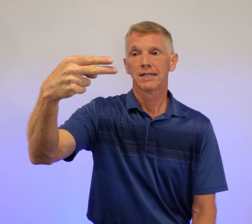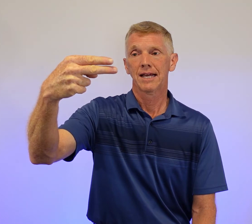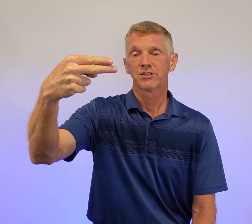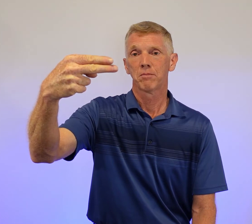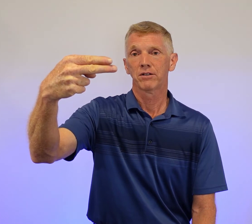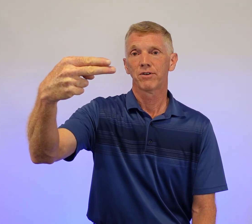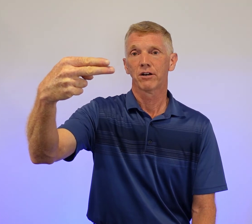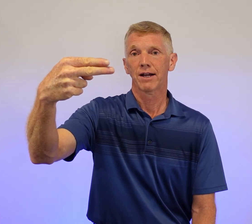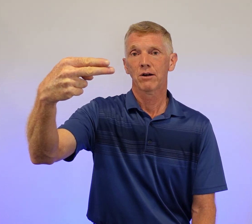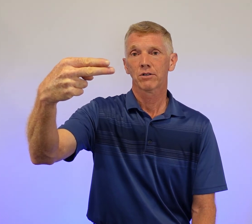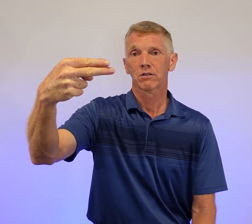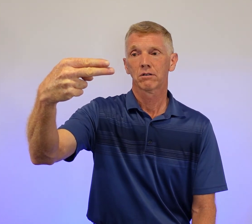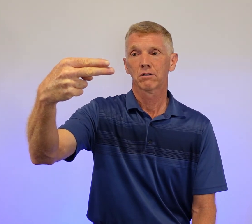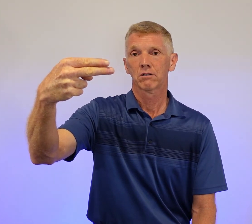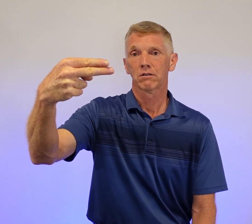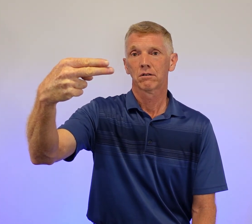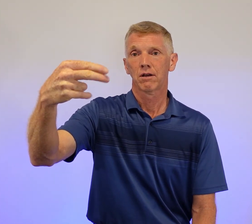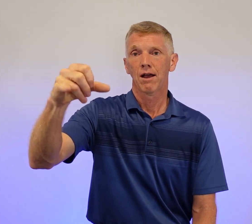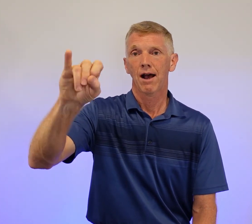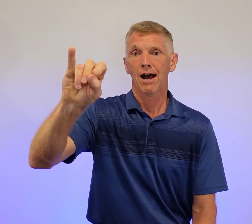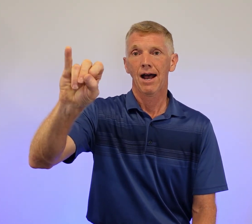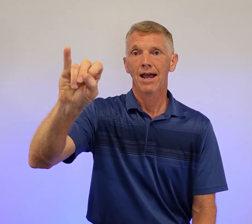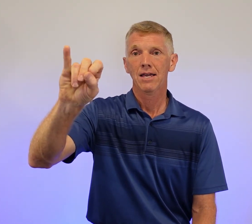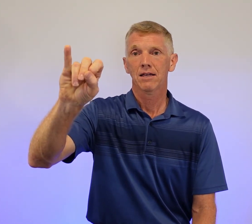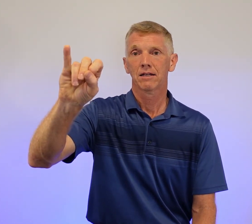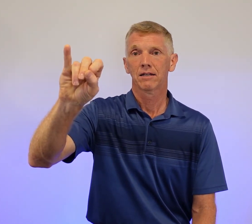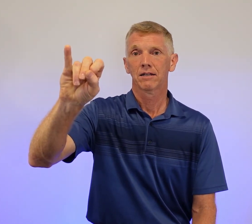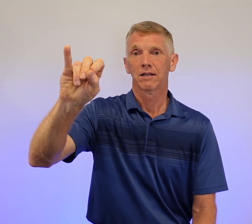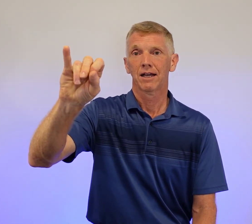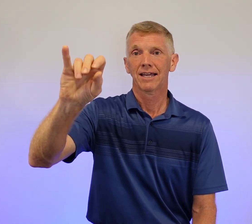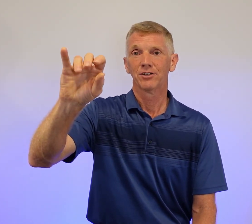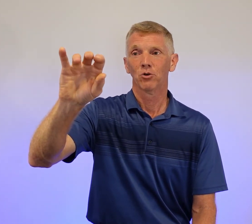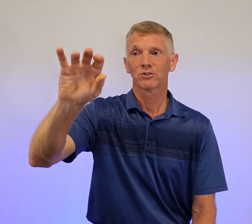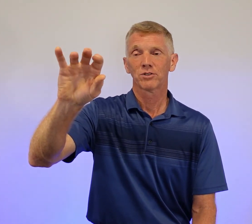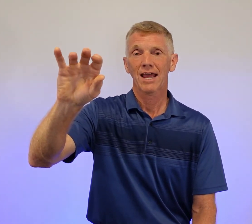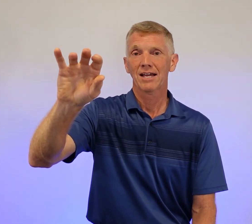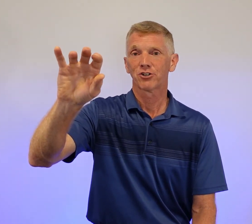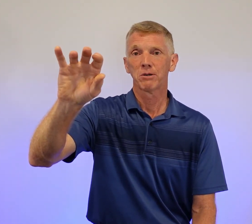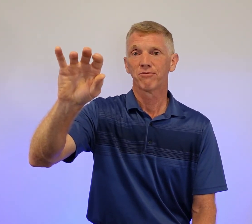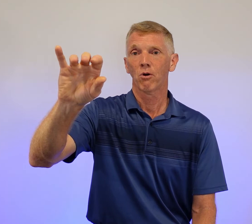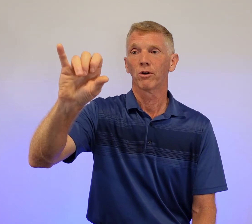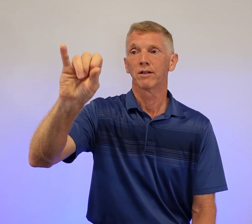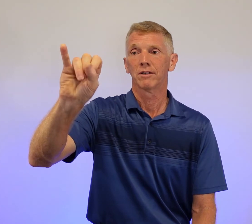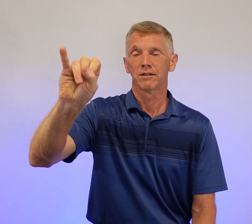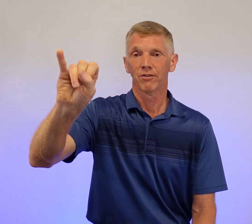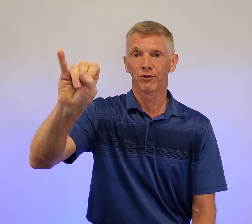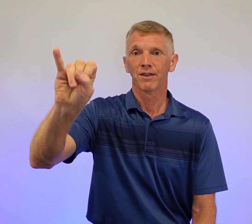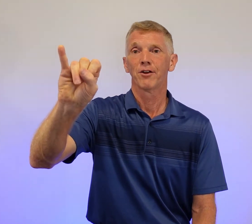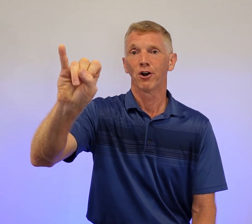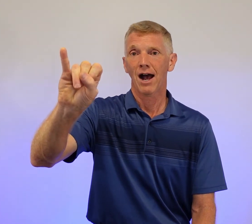Index and middle finger out. I, again, don't let those hands creep forward. They're in there,